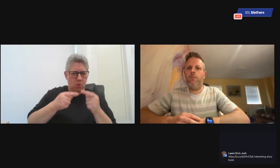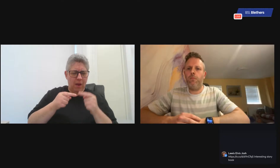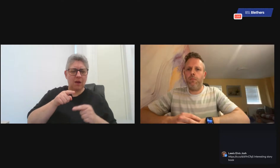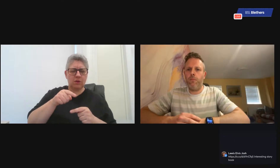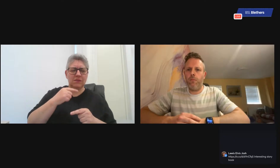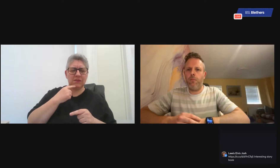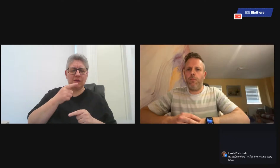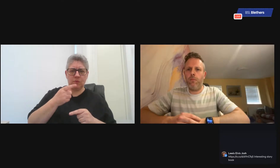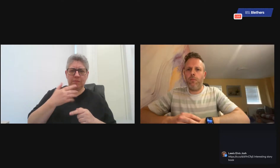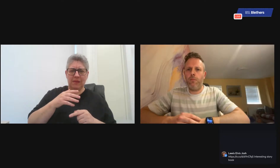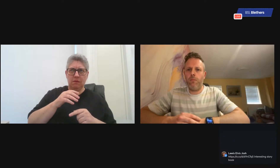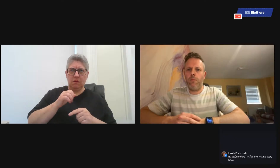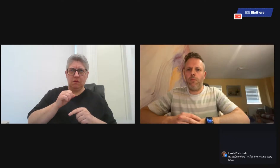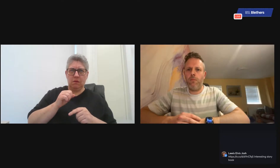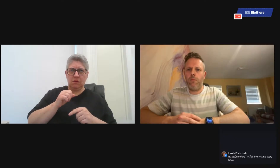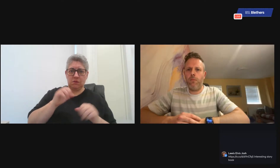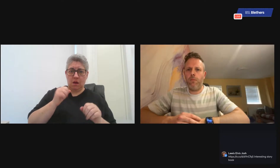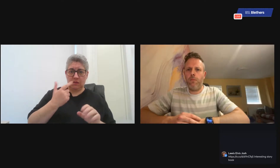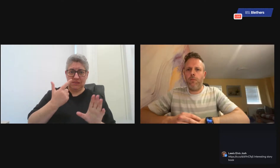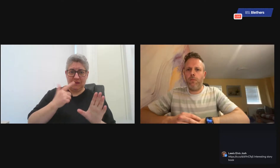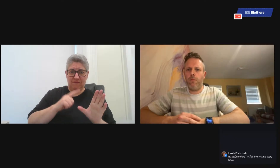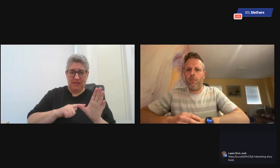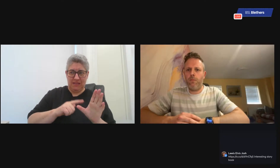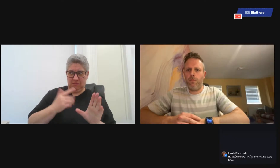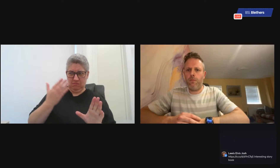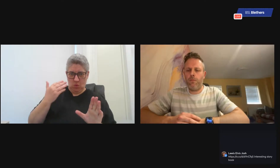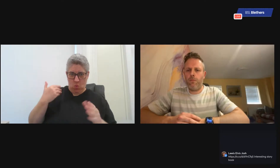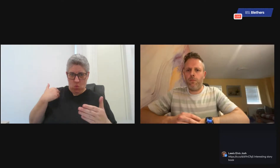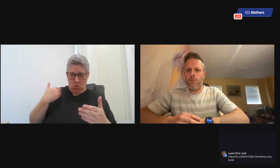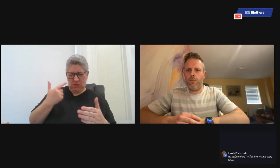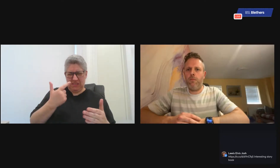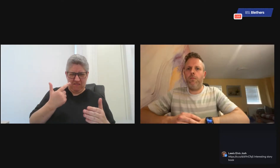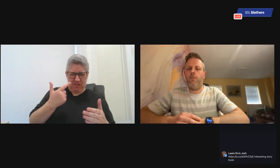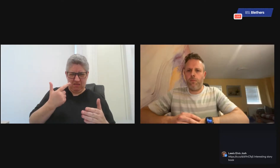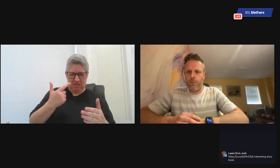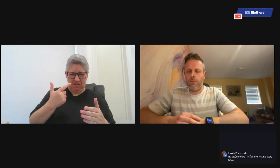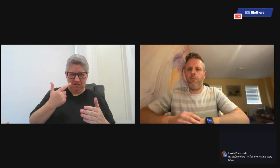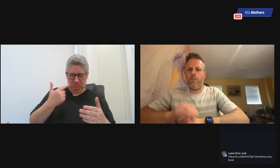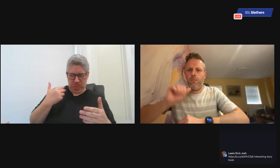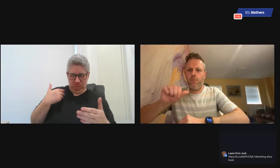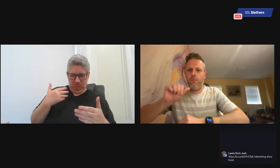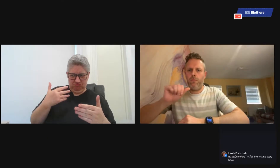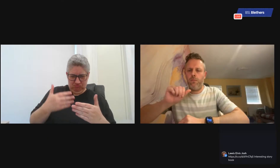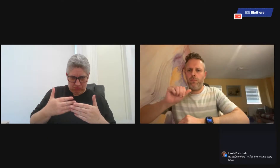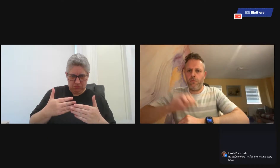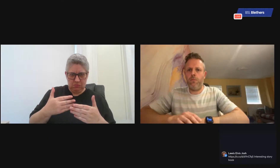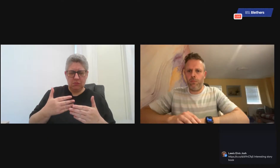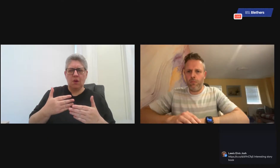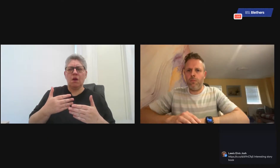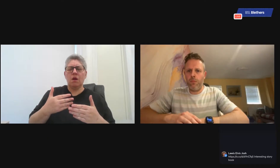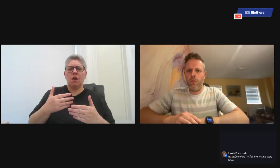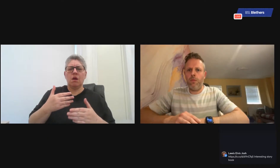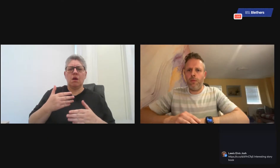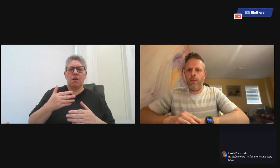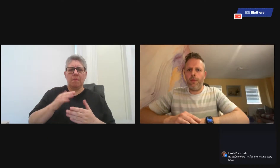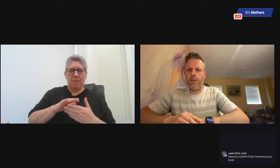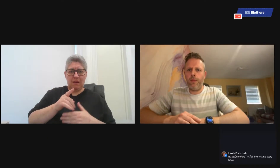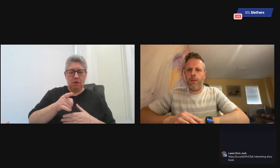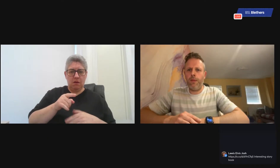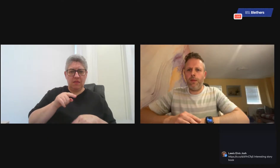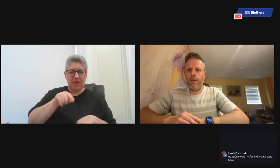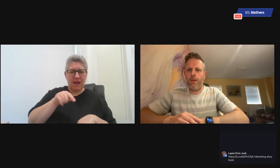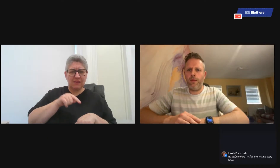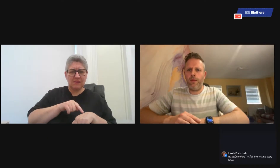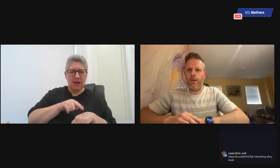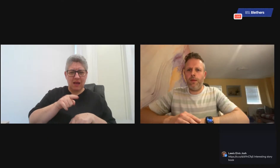Nathan, I spotted there just a little moment ago. You said you started sort of 7, 8 years ago. You've